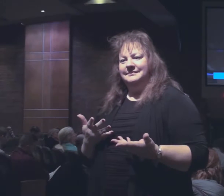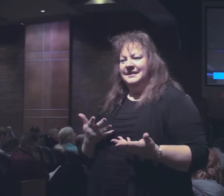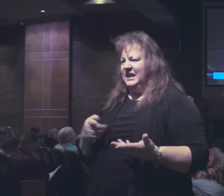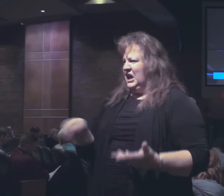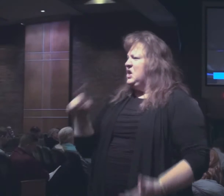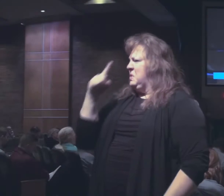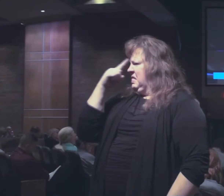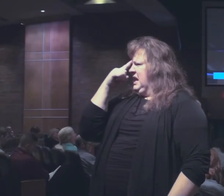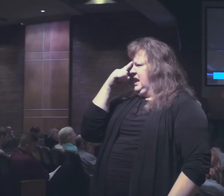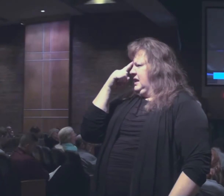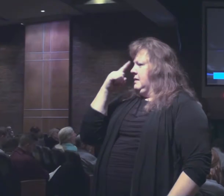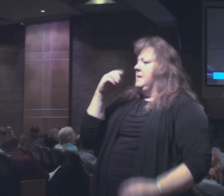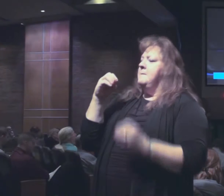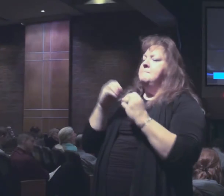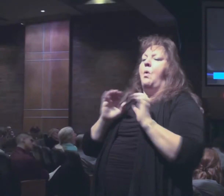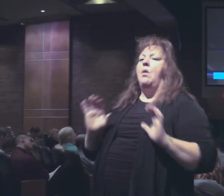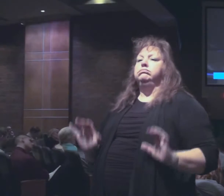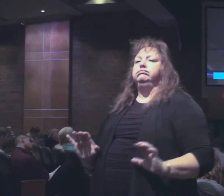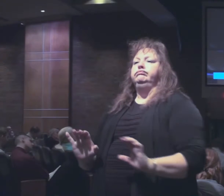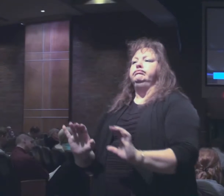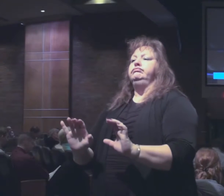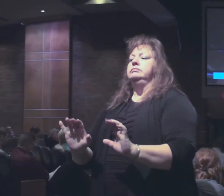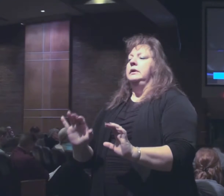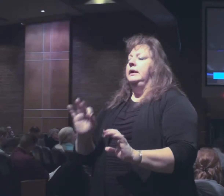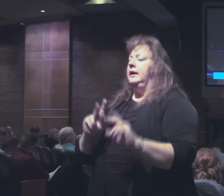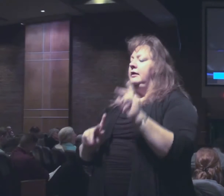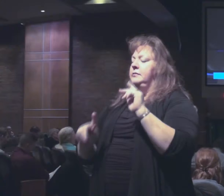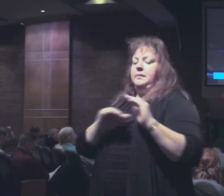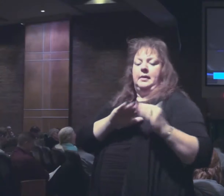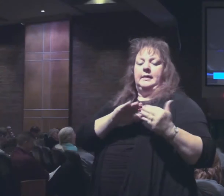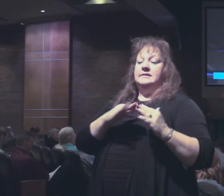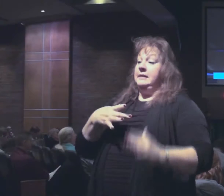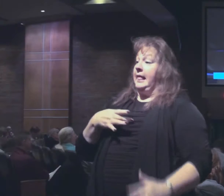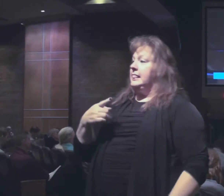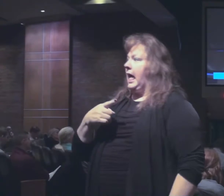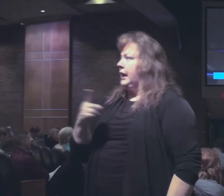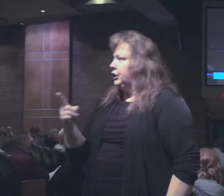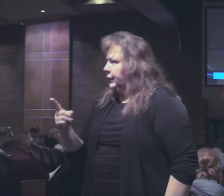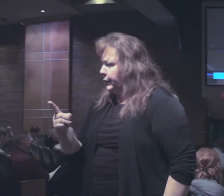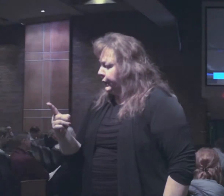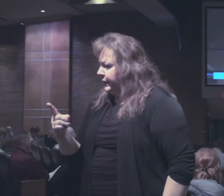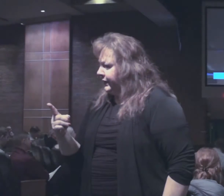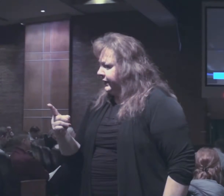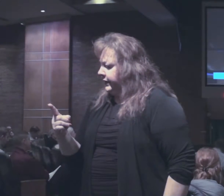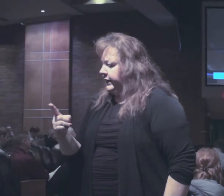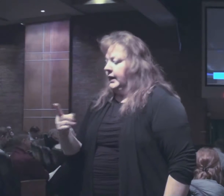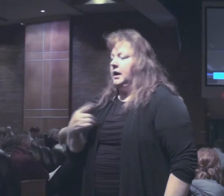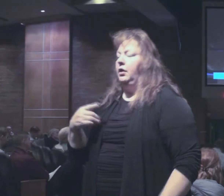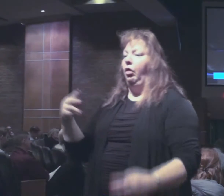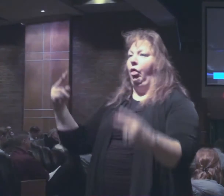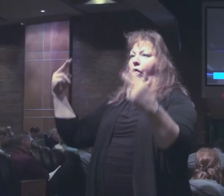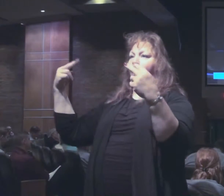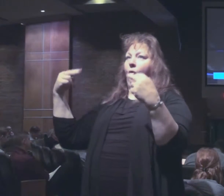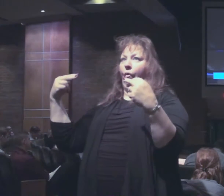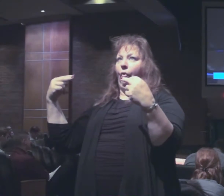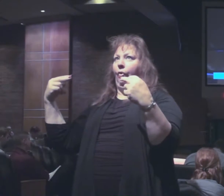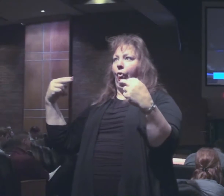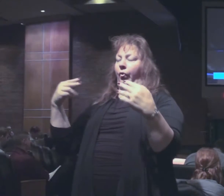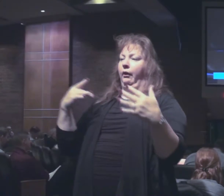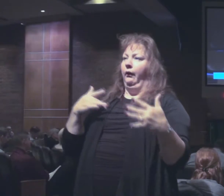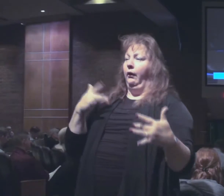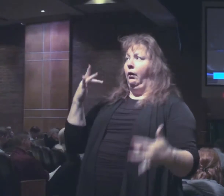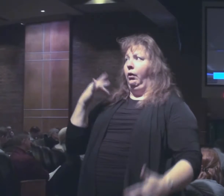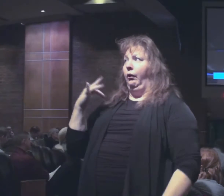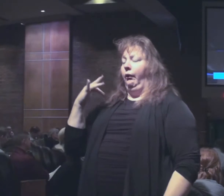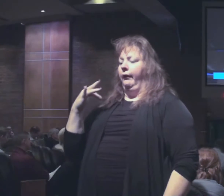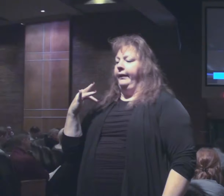Don't you think you'd get more done if the people of the city liked you? And I'm not saying we should have a martyr's complex or we should